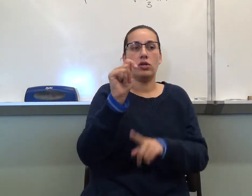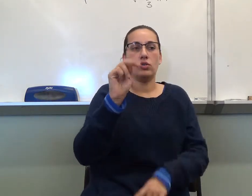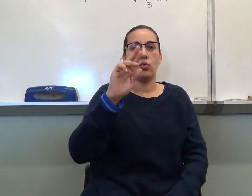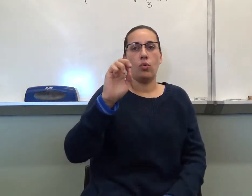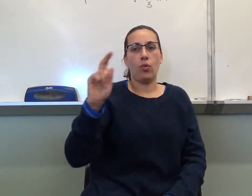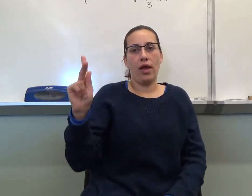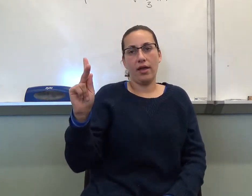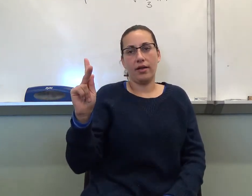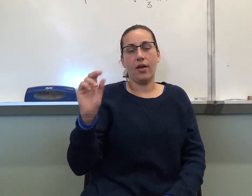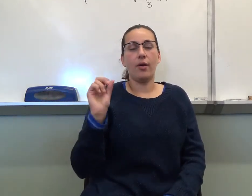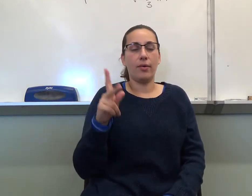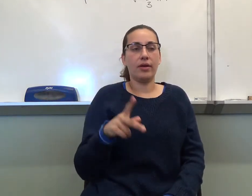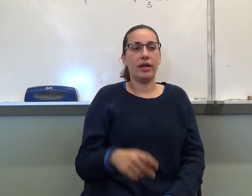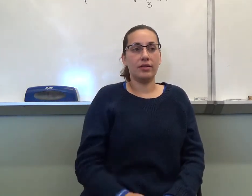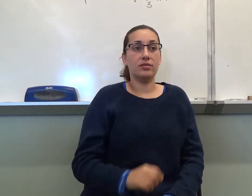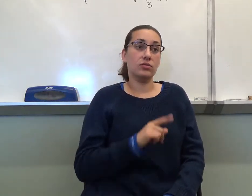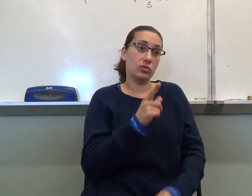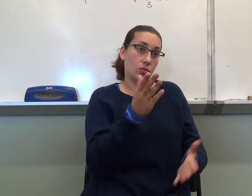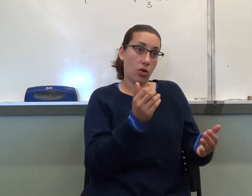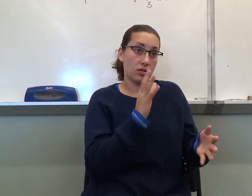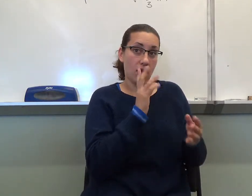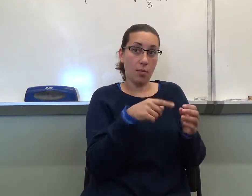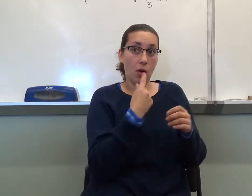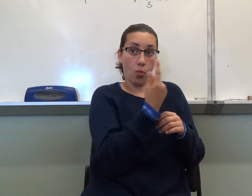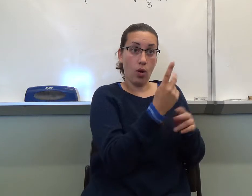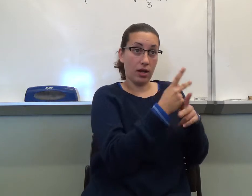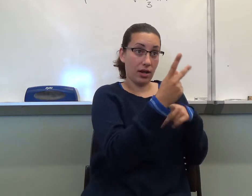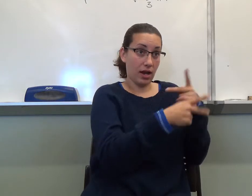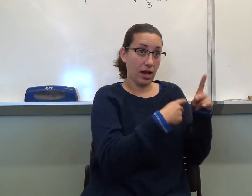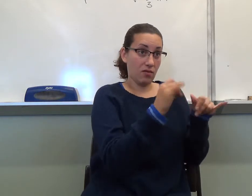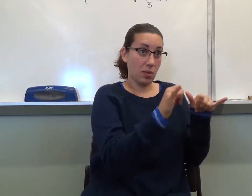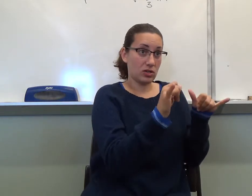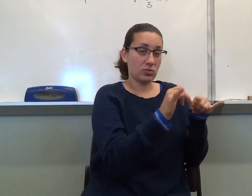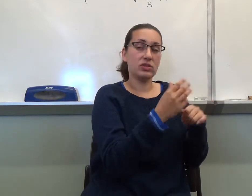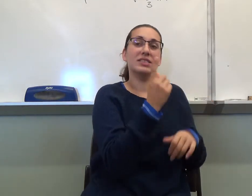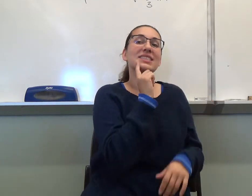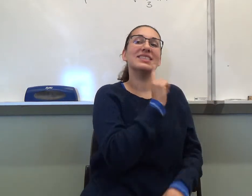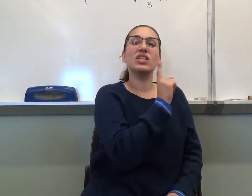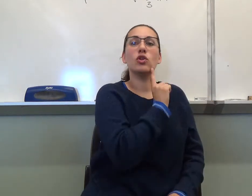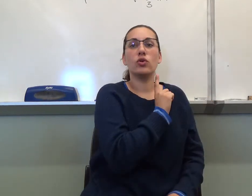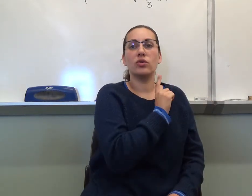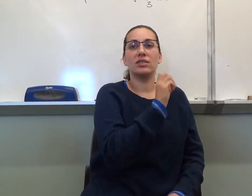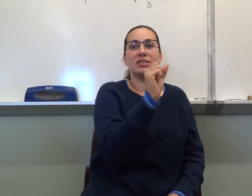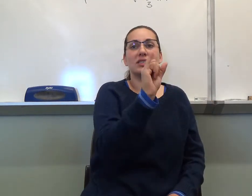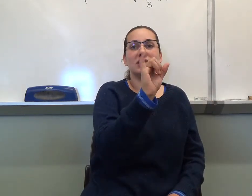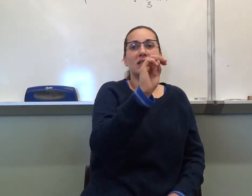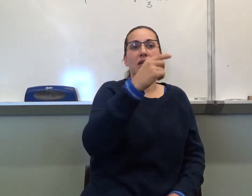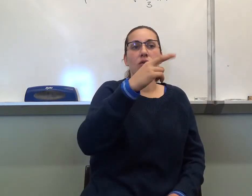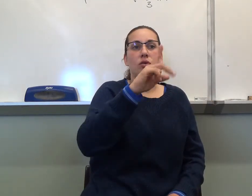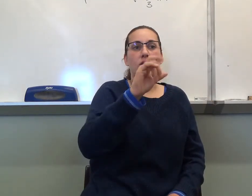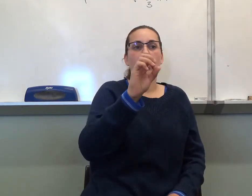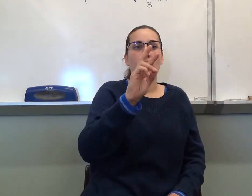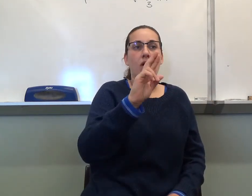If you want to talk about one measurement, there's a singular. This is all Latin. And the singular for that is datum.